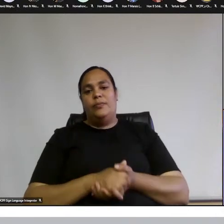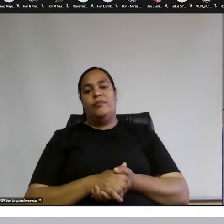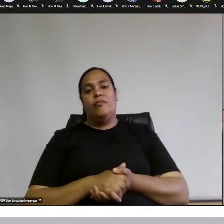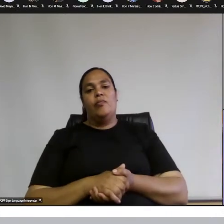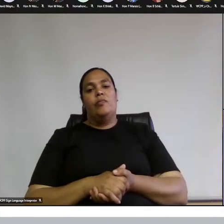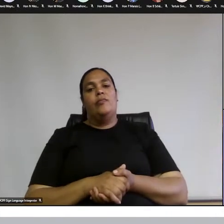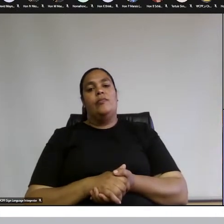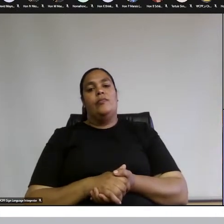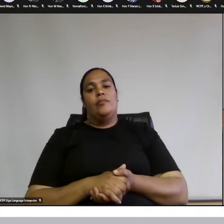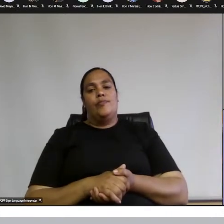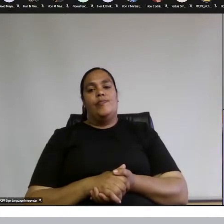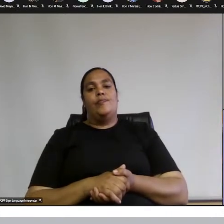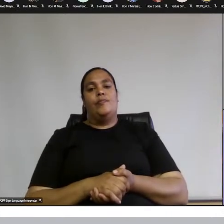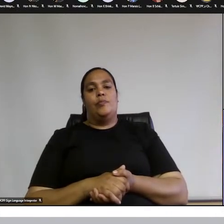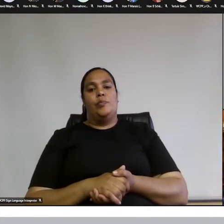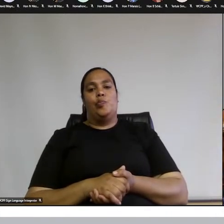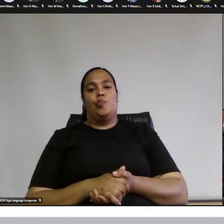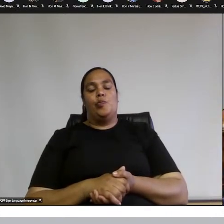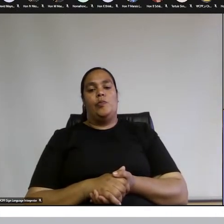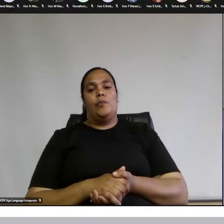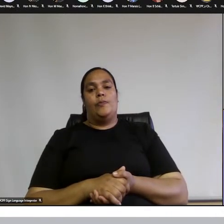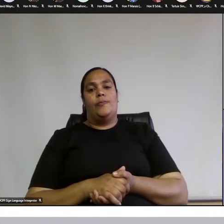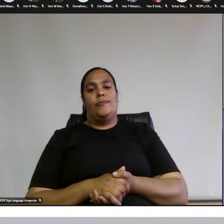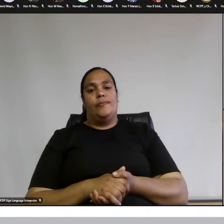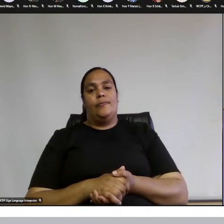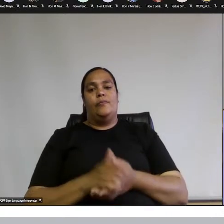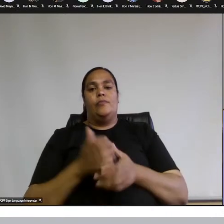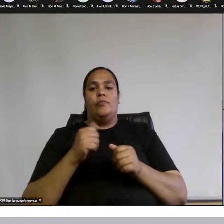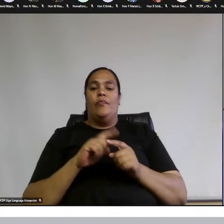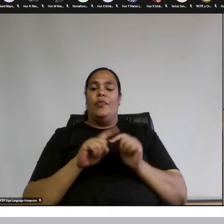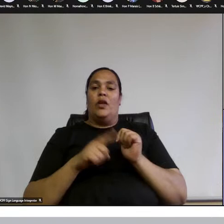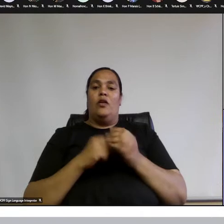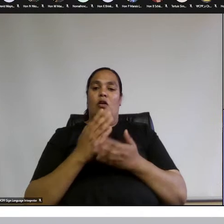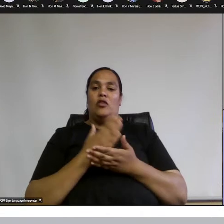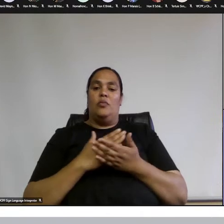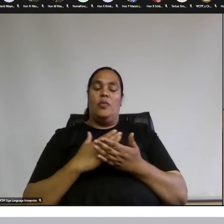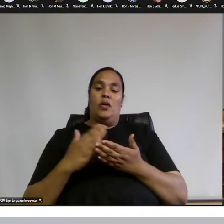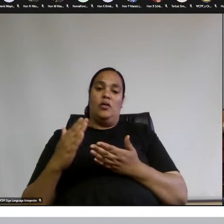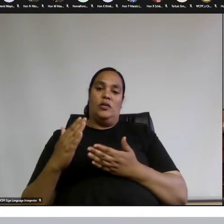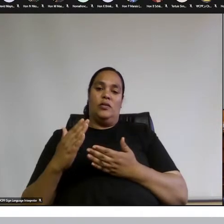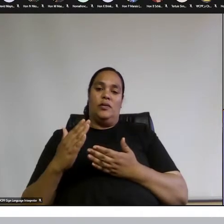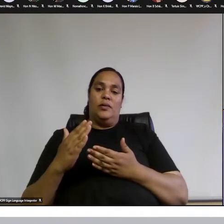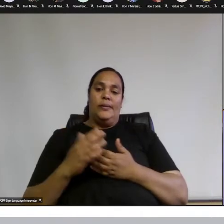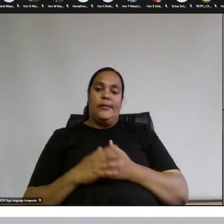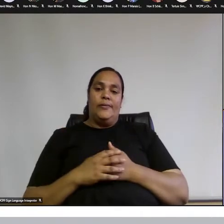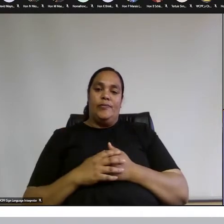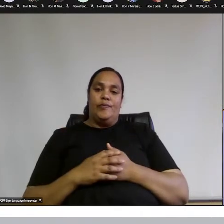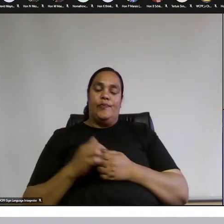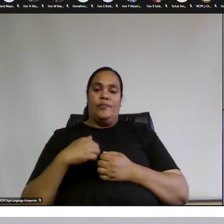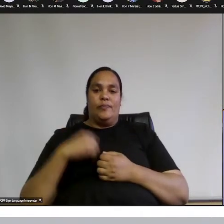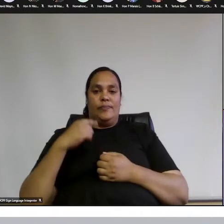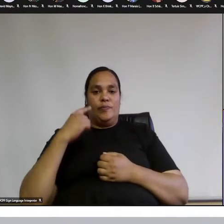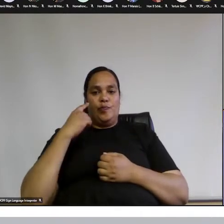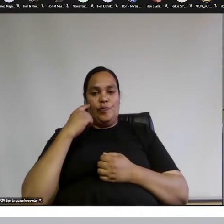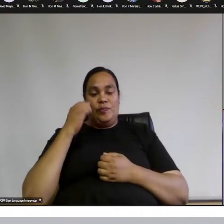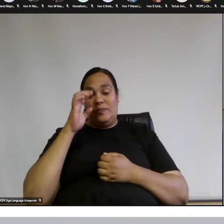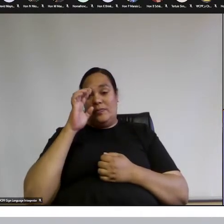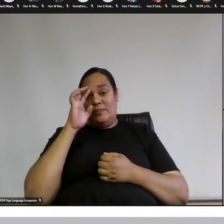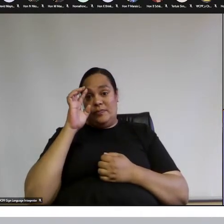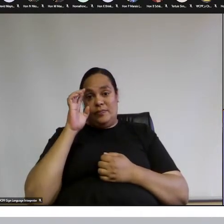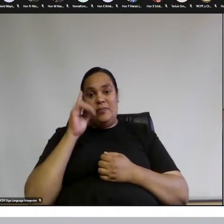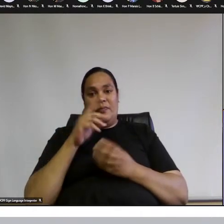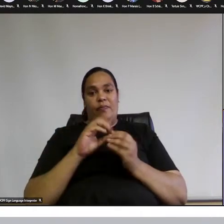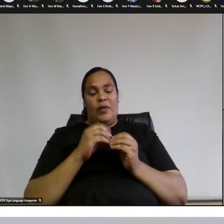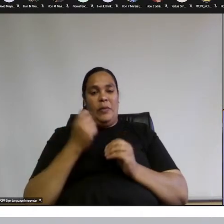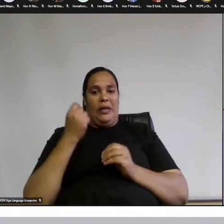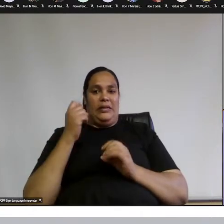Now we move to the last part, which I think it makes a lot